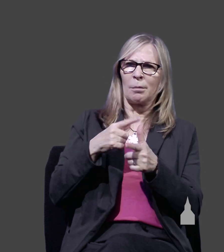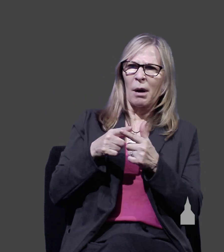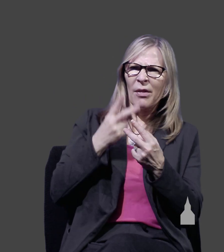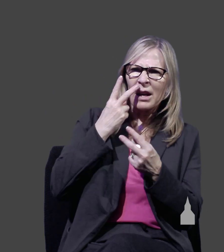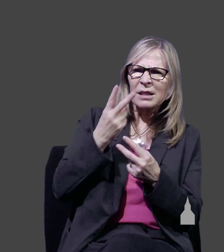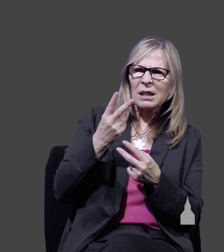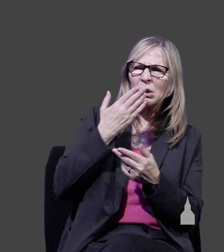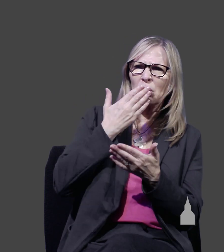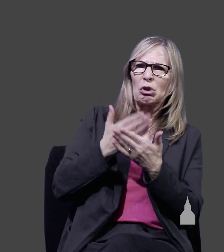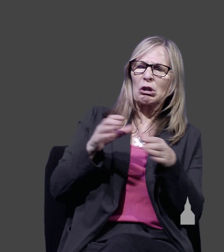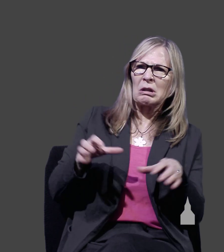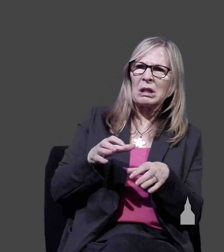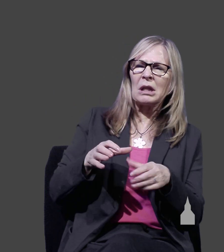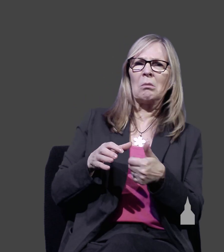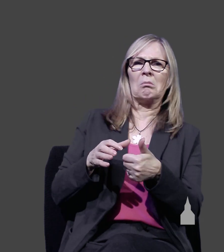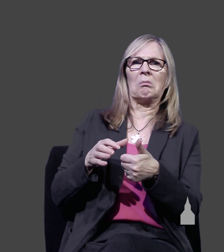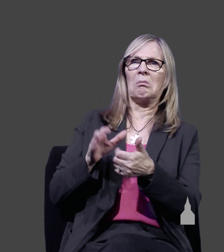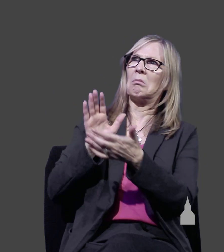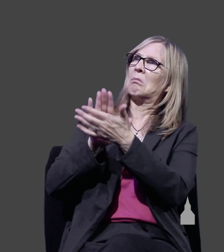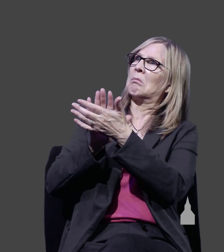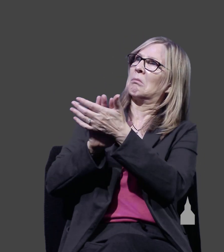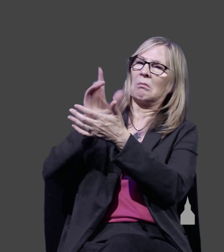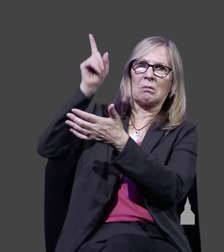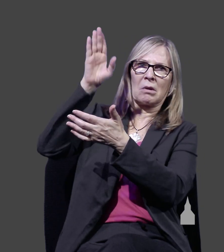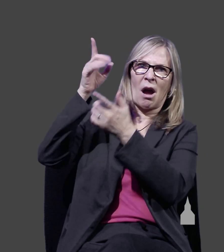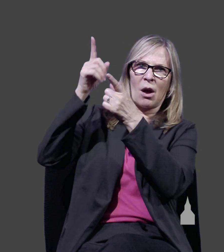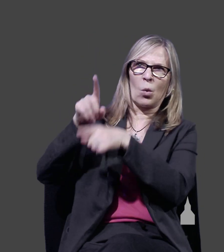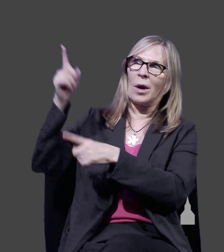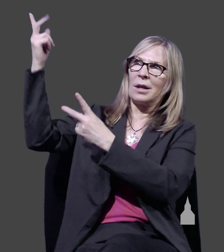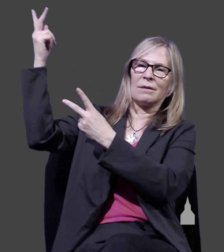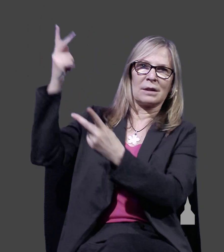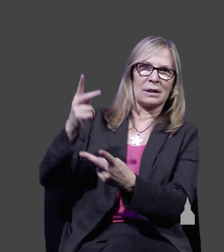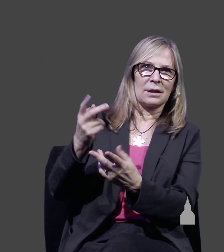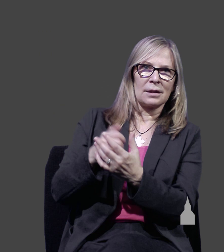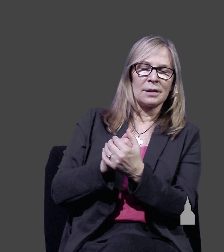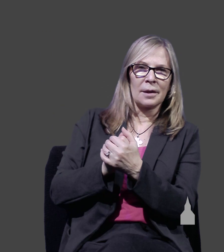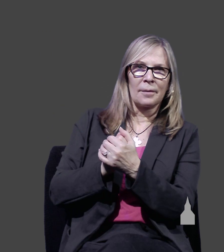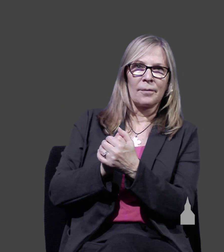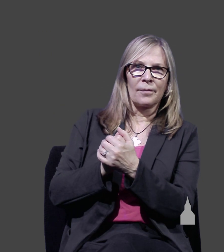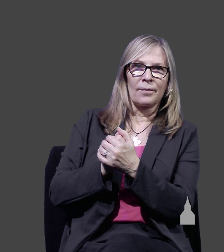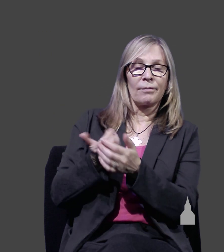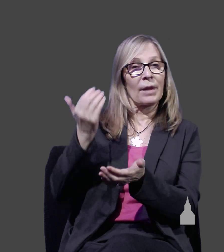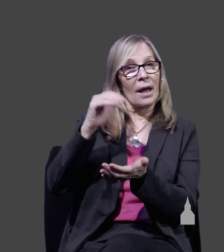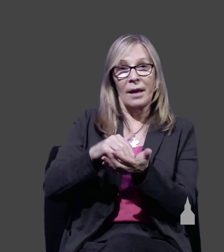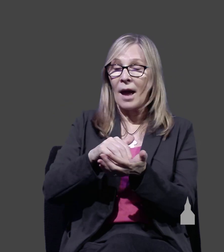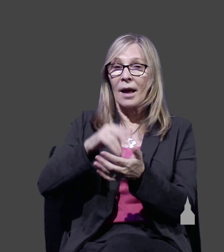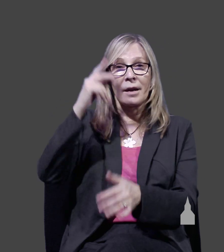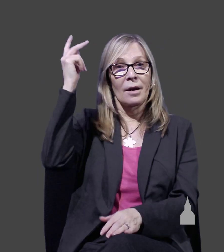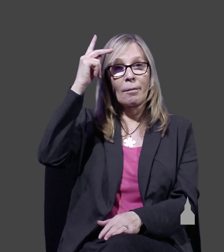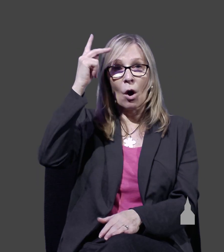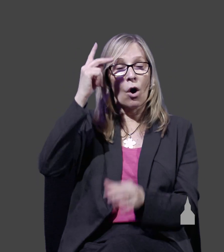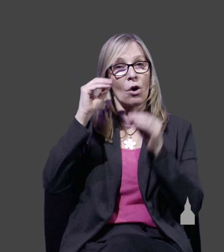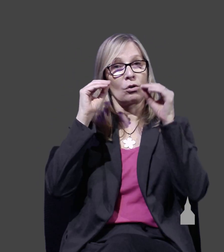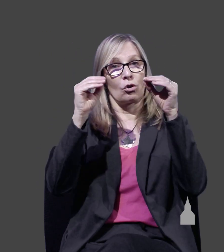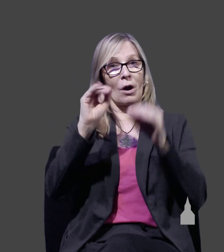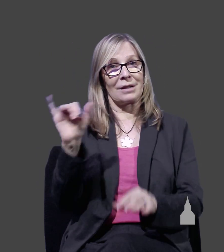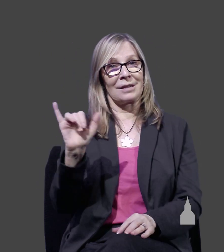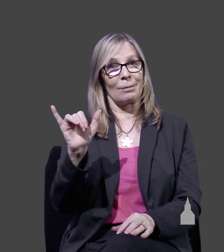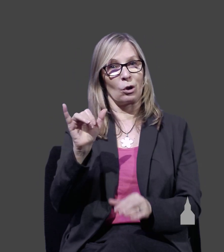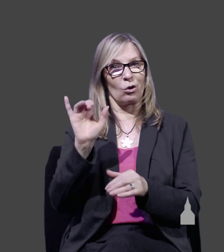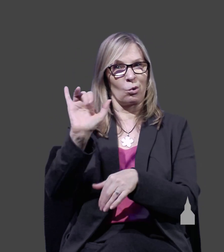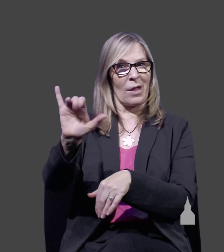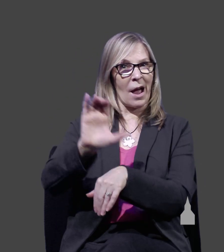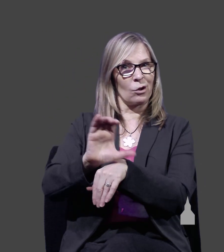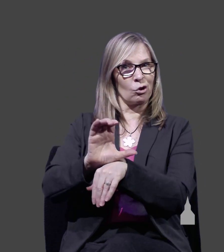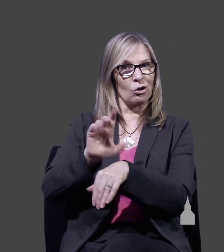as they observe them, glorify God in the day of visitation. And again, Paul taught something similar to the church in